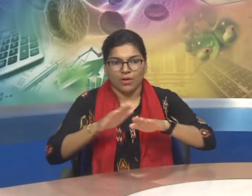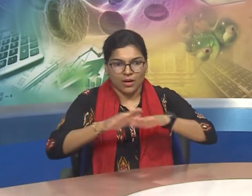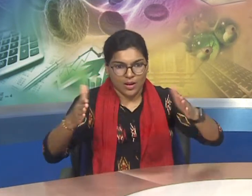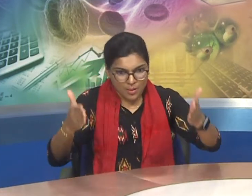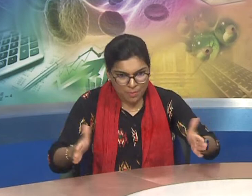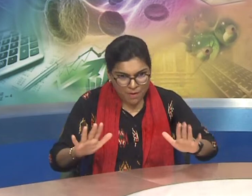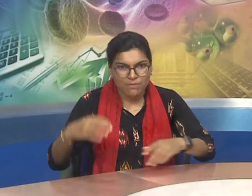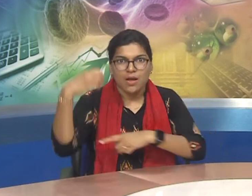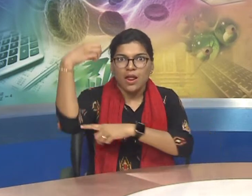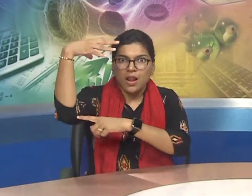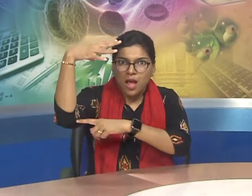regularity, etc.